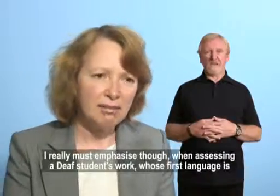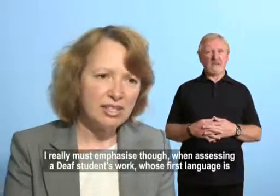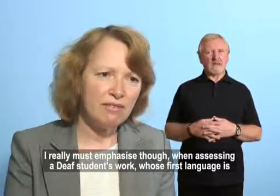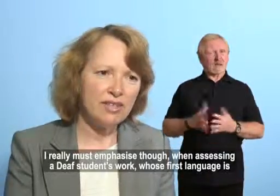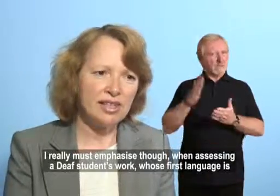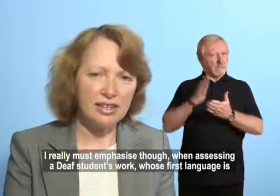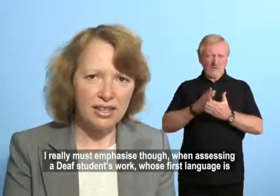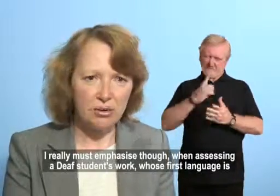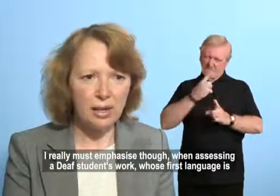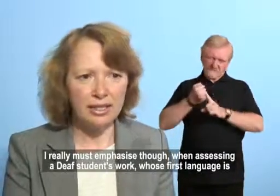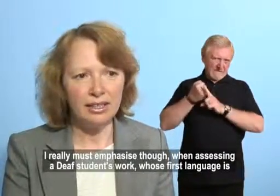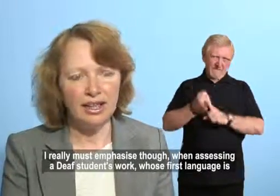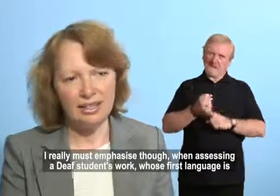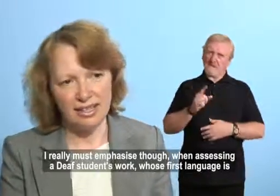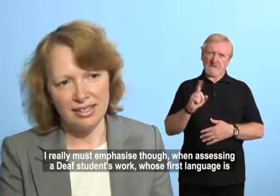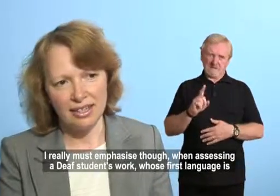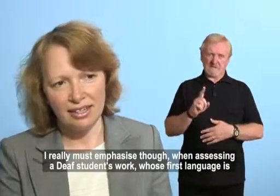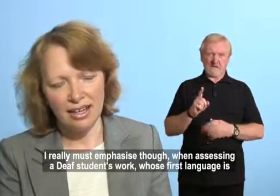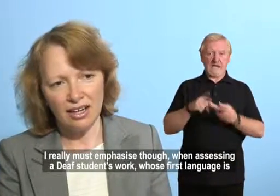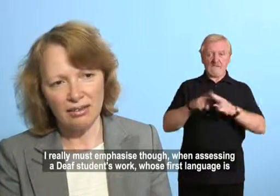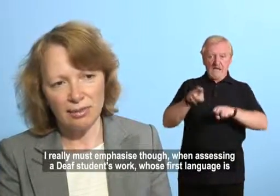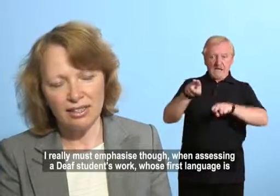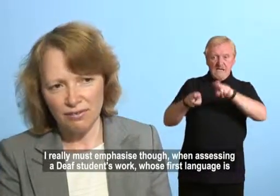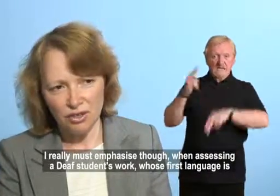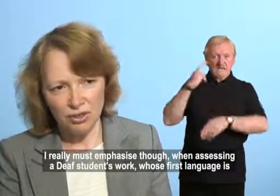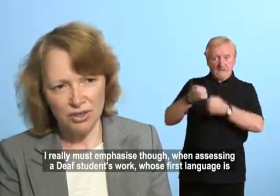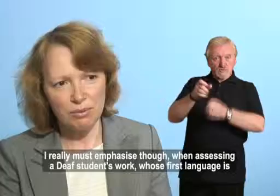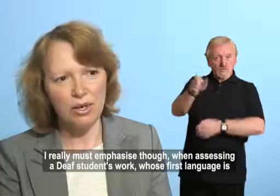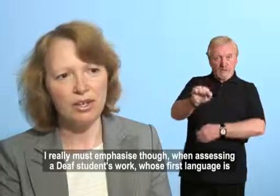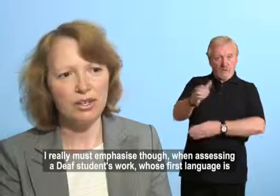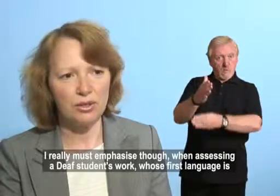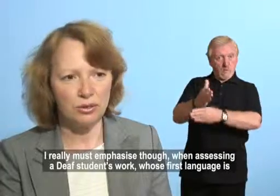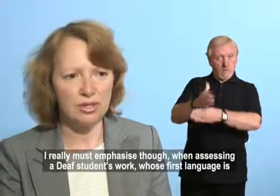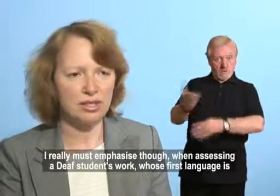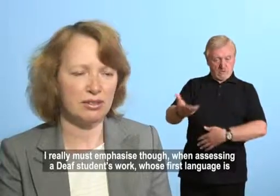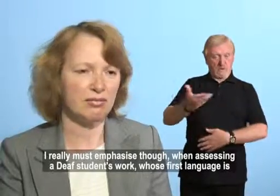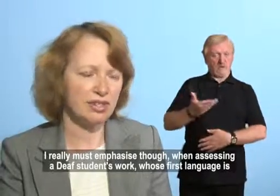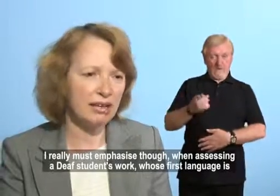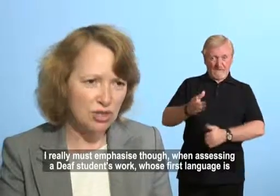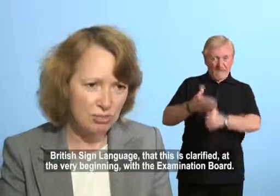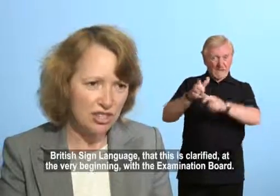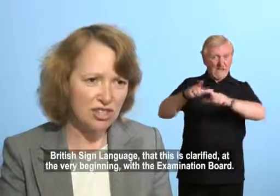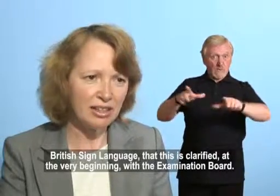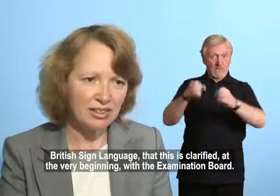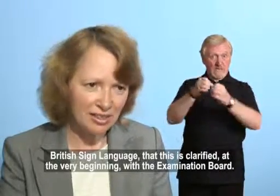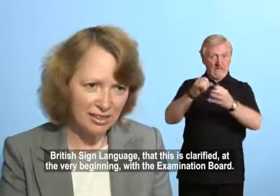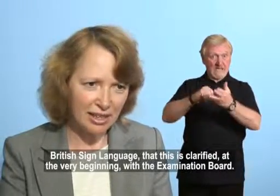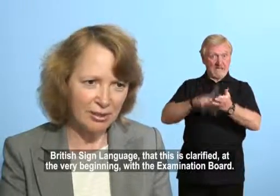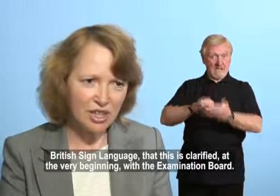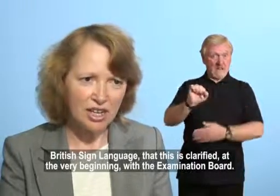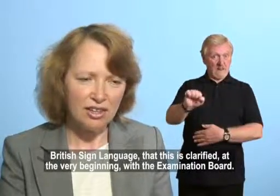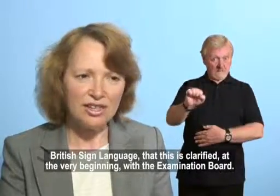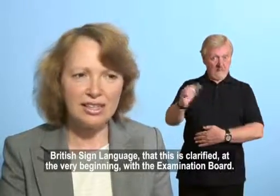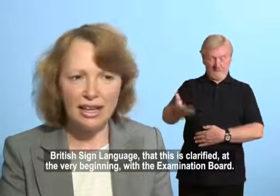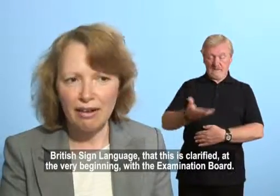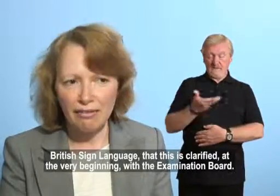I really must emphasise, though, when assessing a deaf student's work whose first language is British Sign